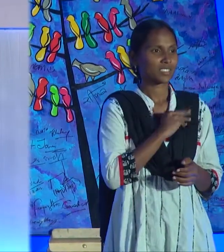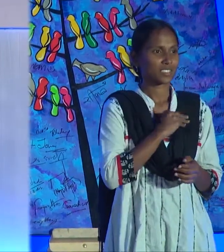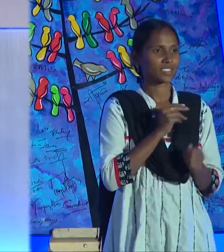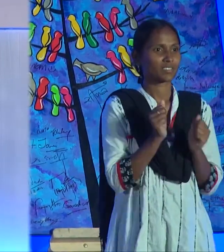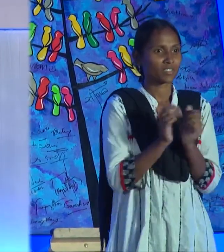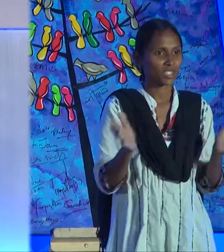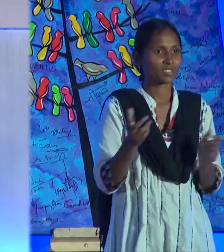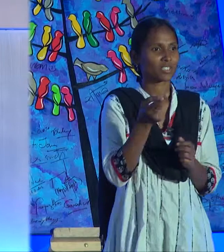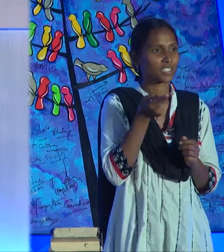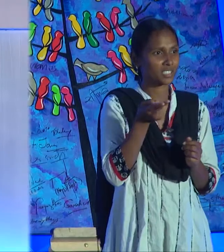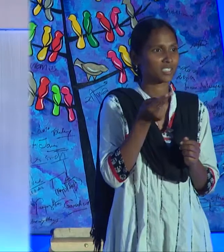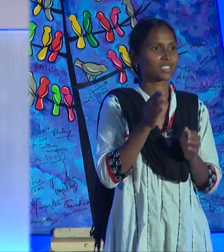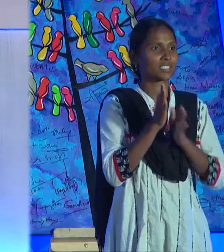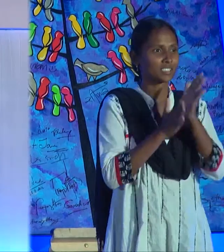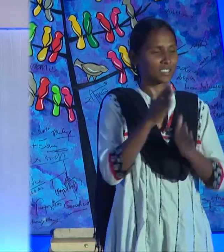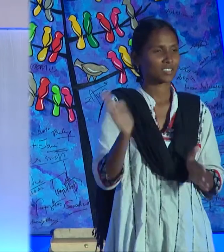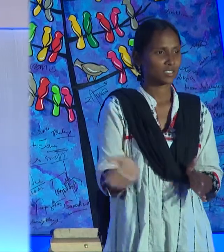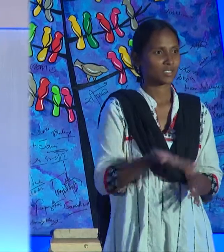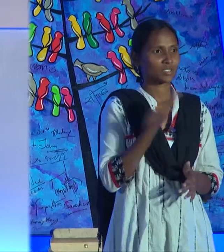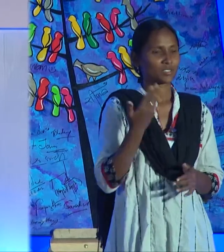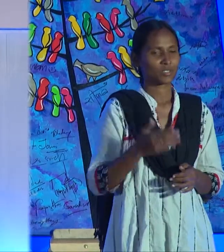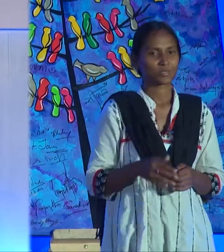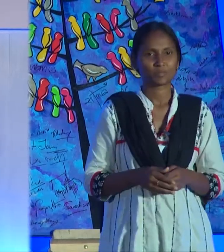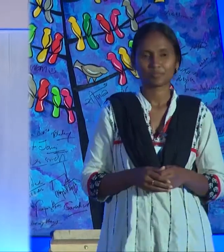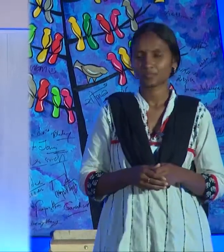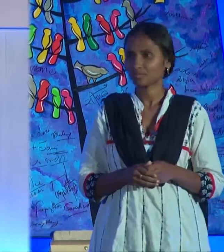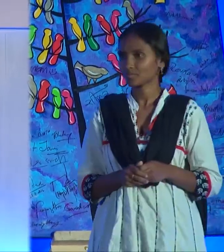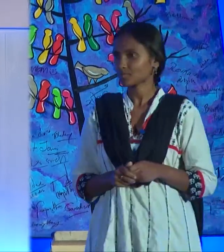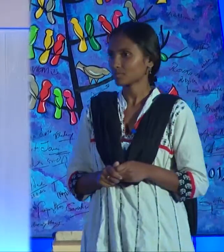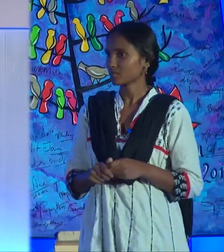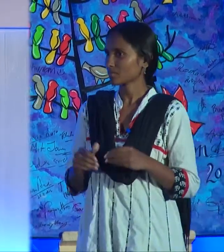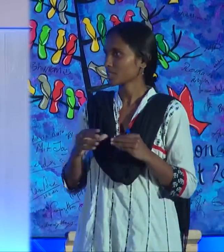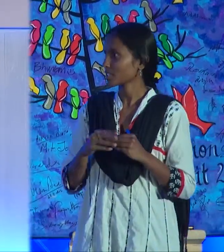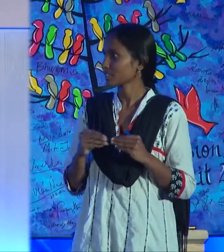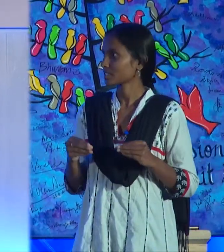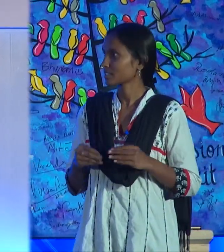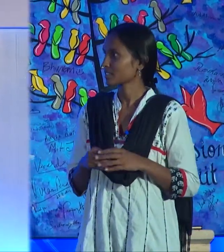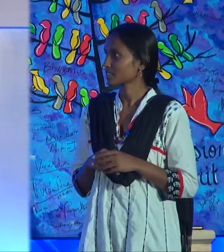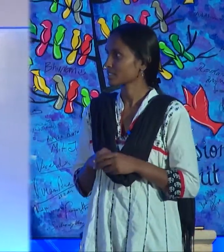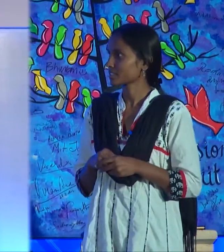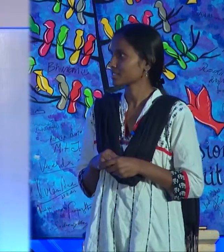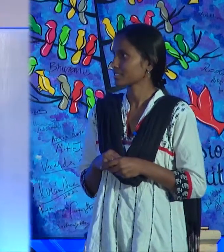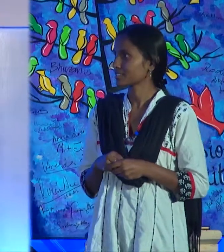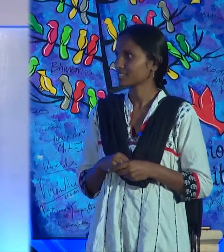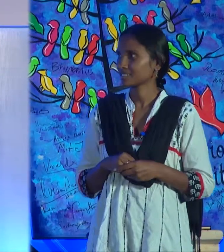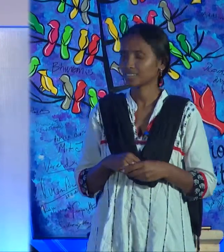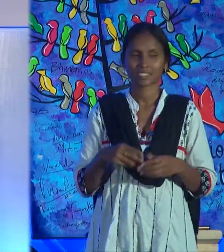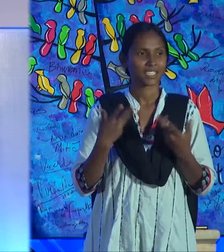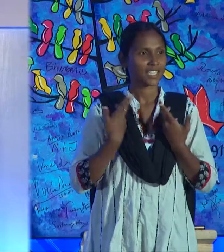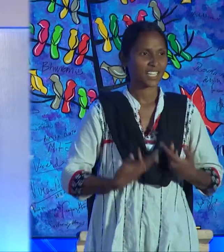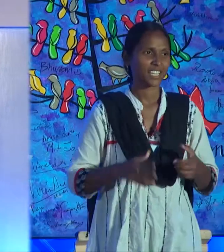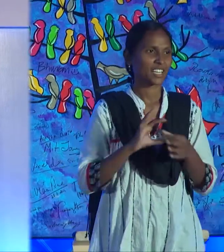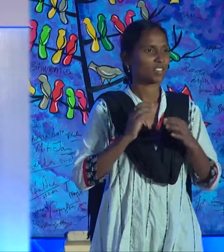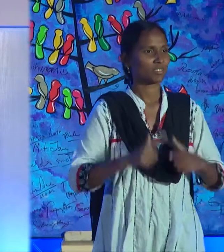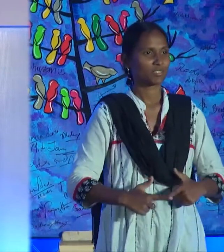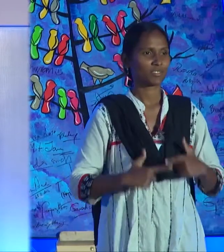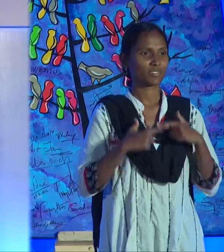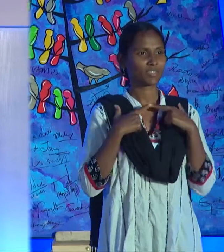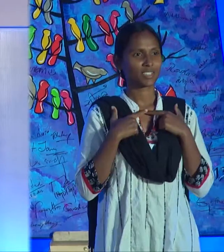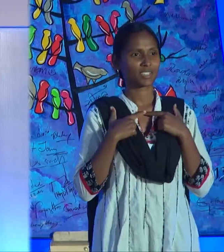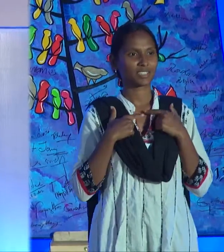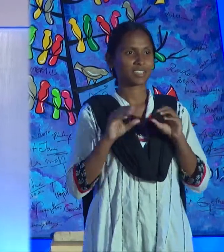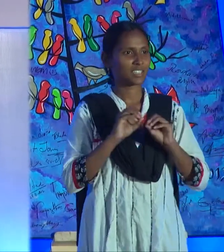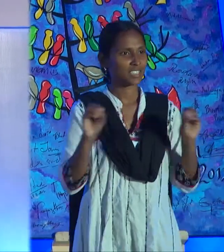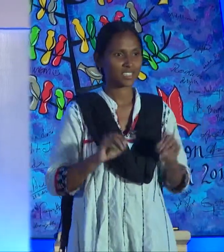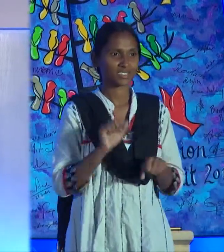train without ticket and so on. So it is humiliating. And you know what, I'm even tired of this life. I've tried everything, nothing